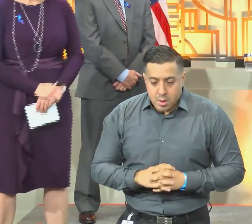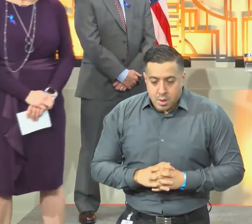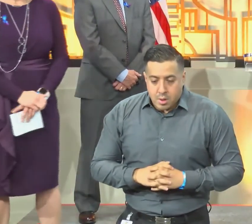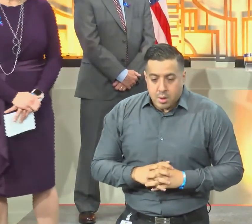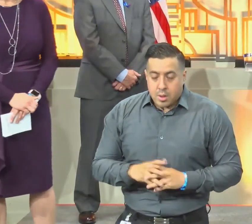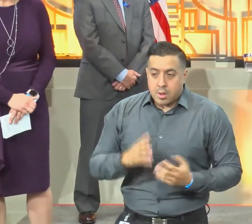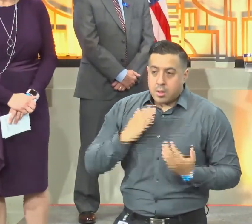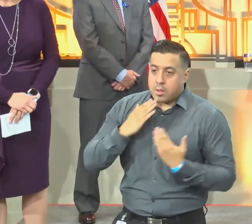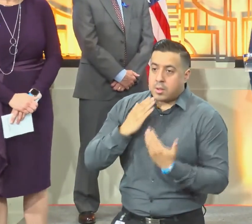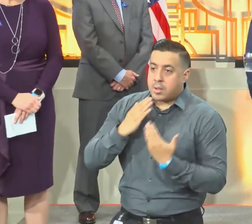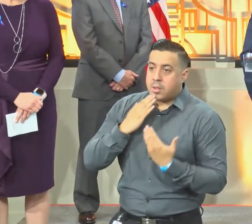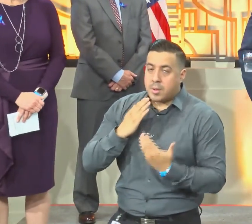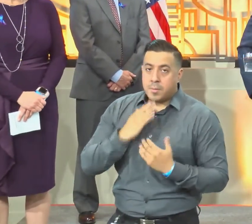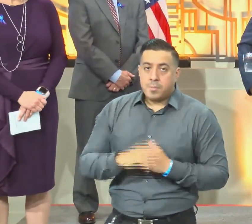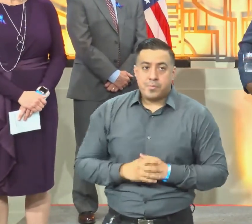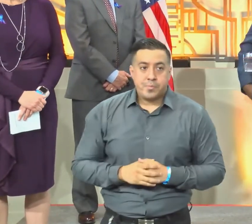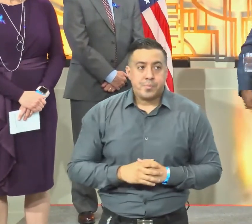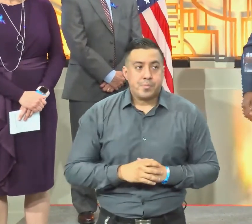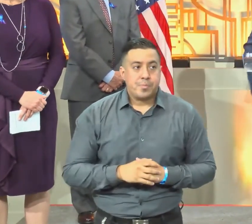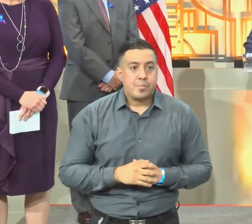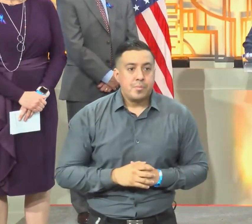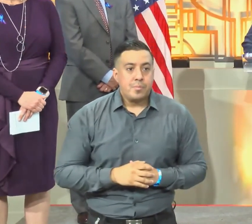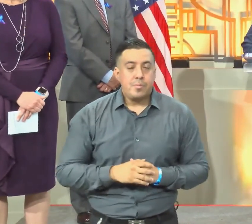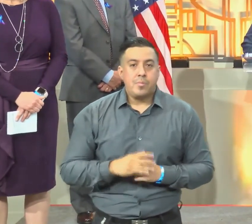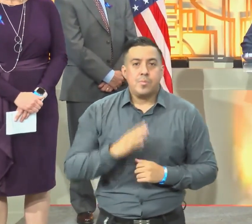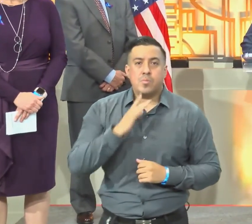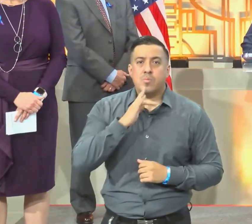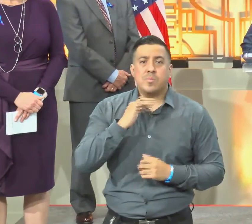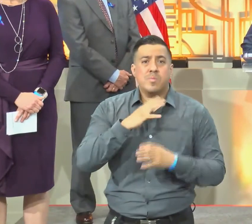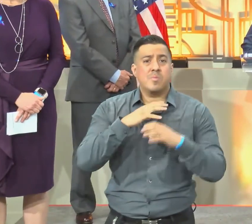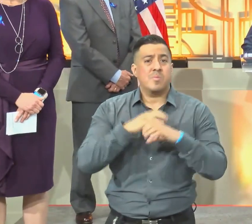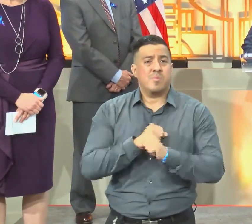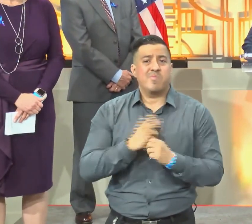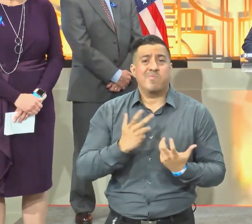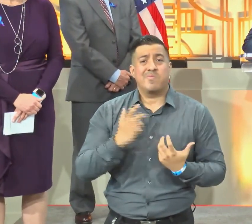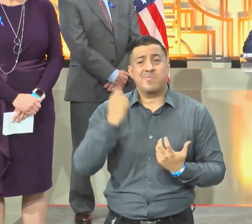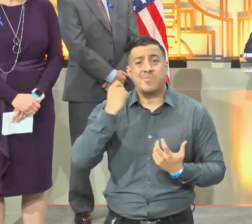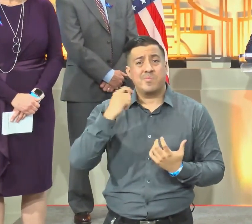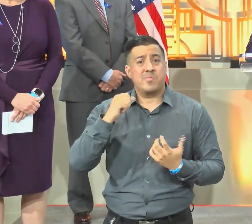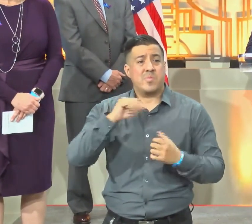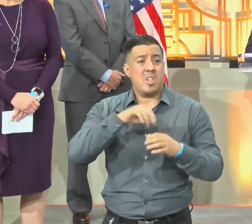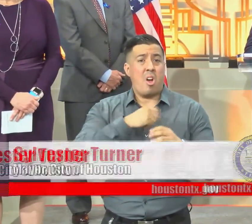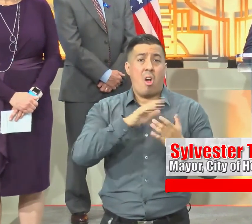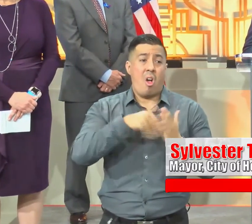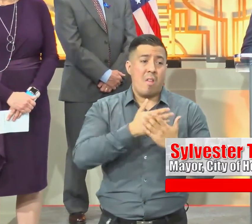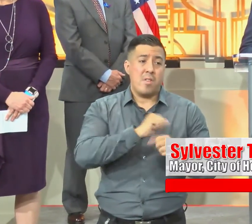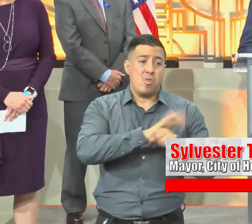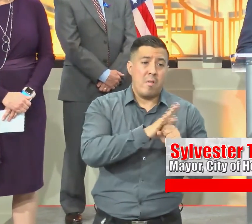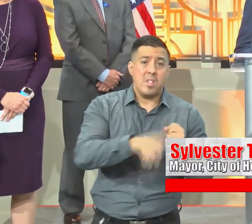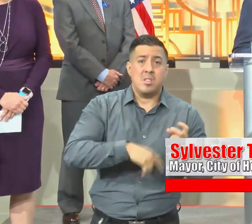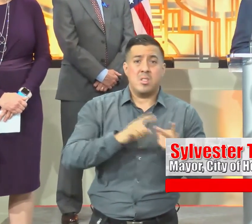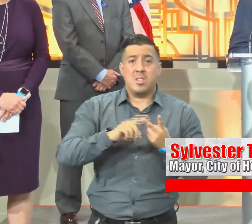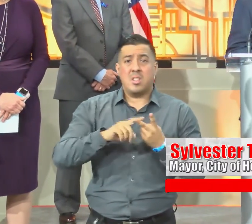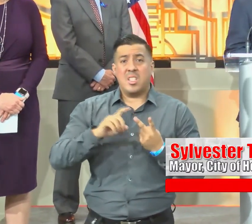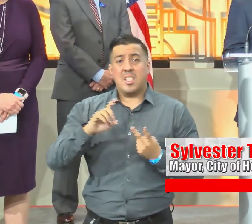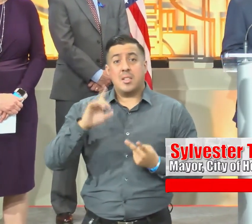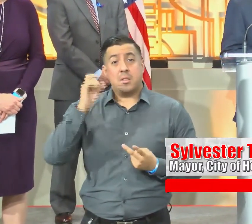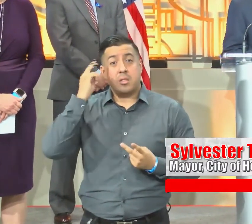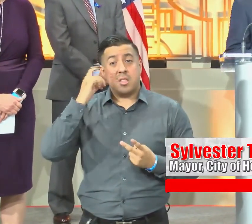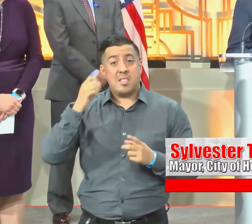Thank you, Emily. And just to sum it up, COVID doesn't win, and domestic abusers do not